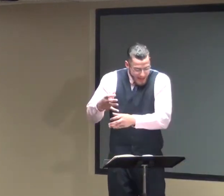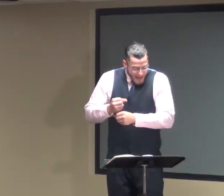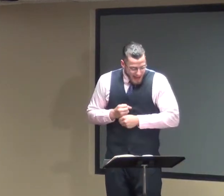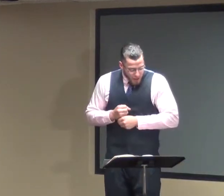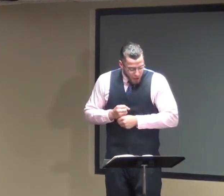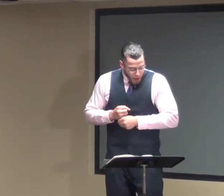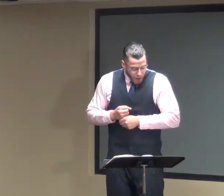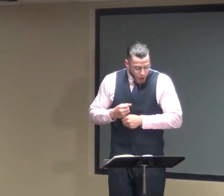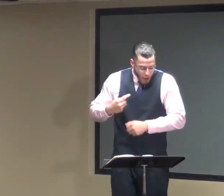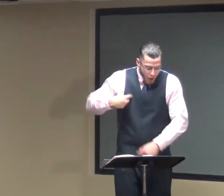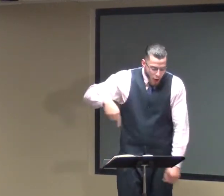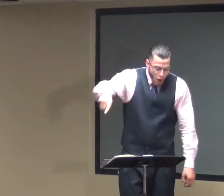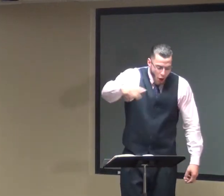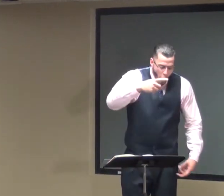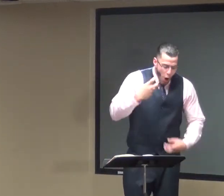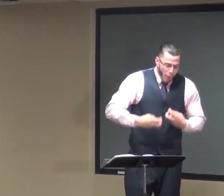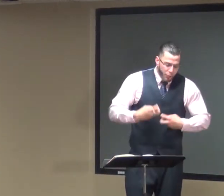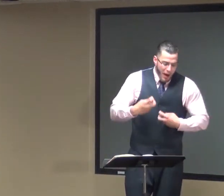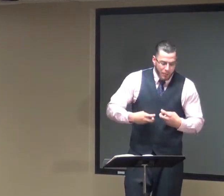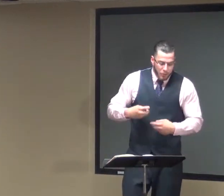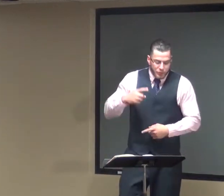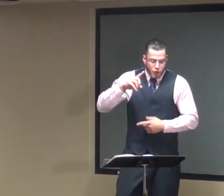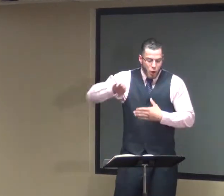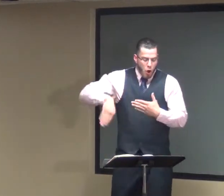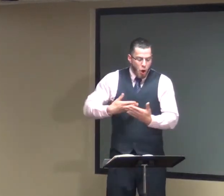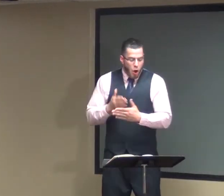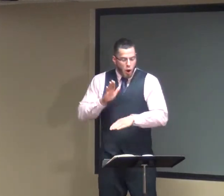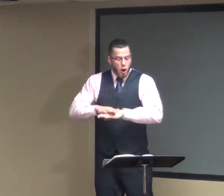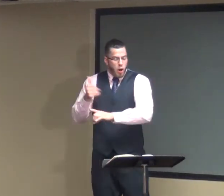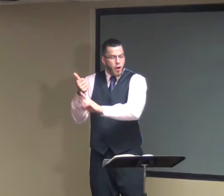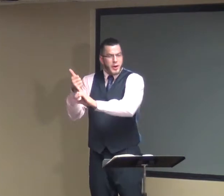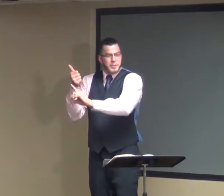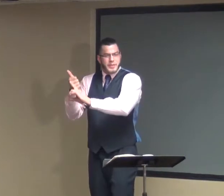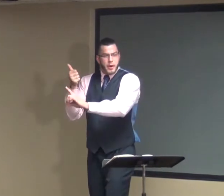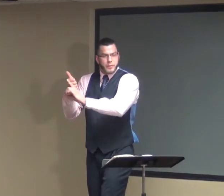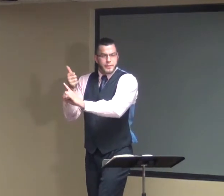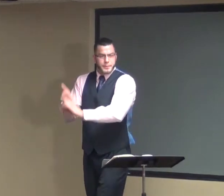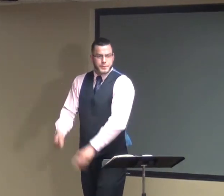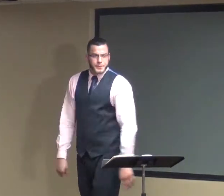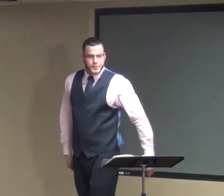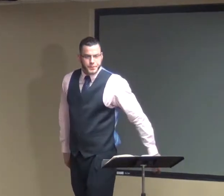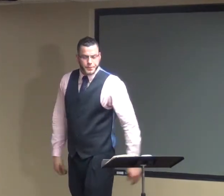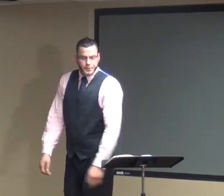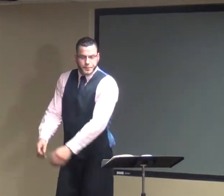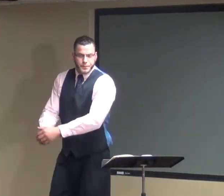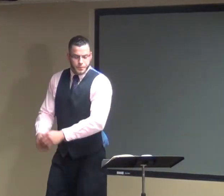He took our problems all on himself.